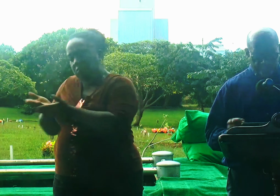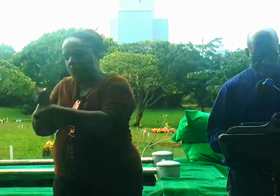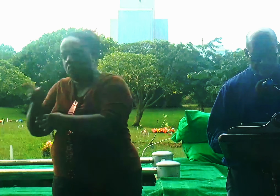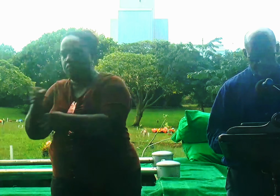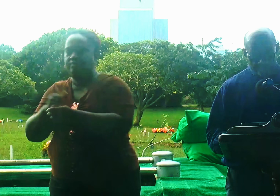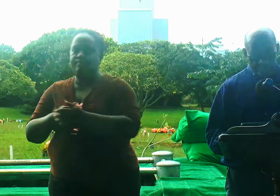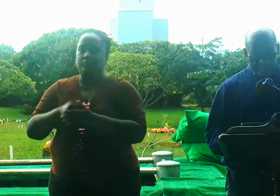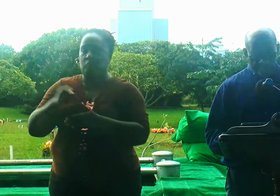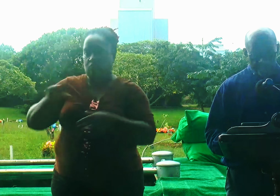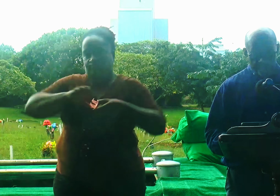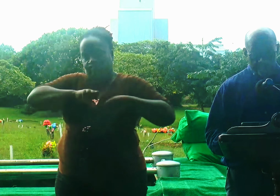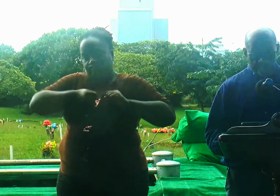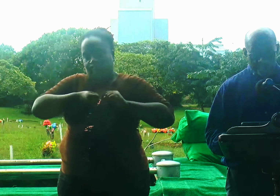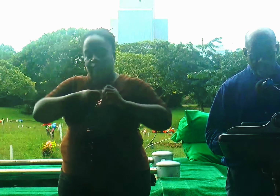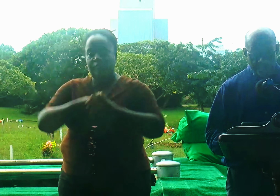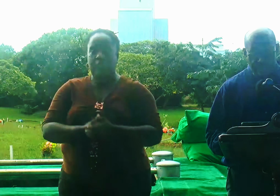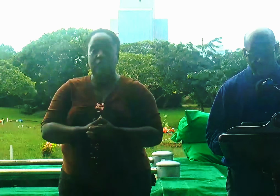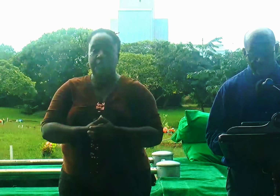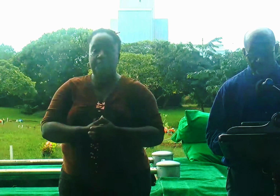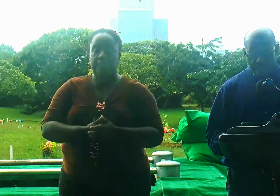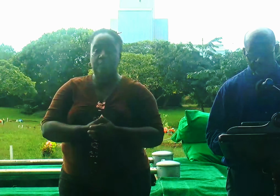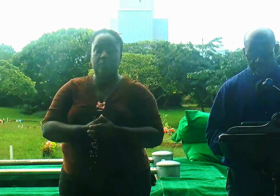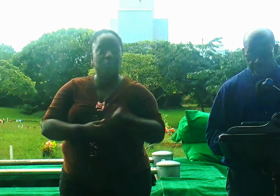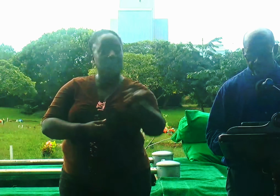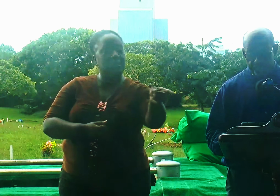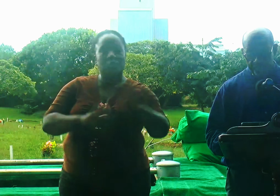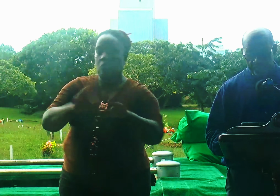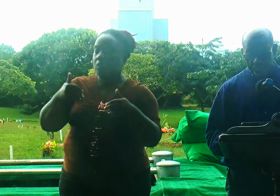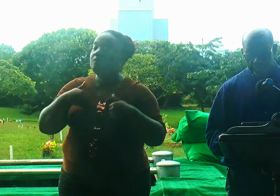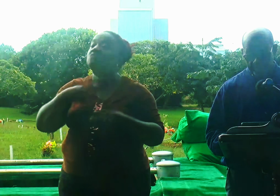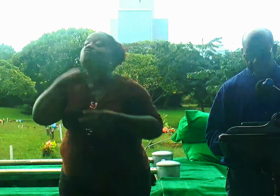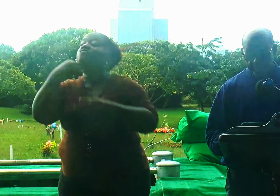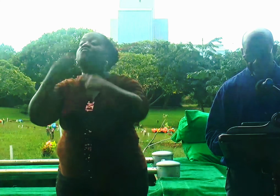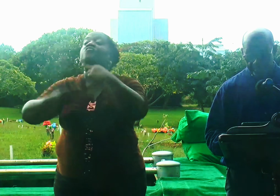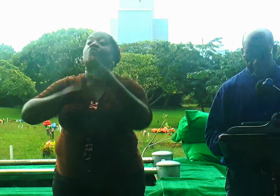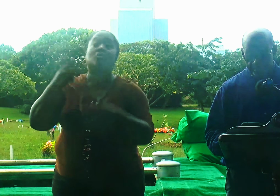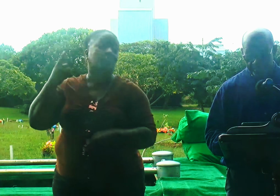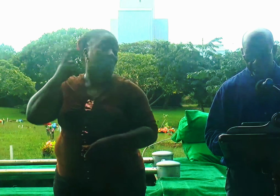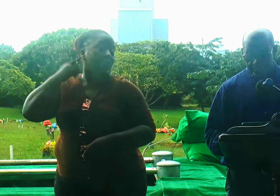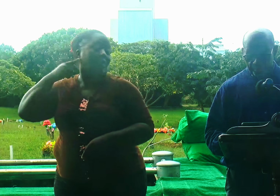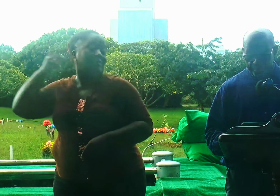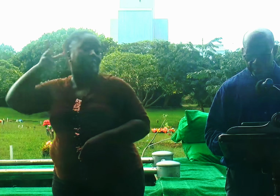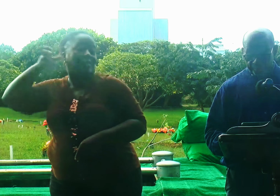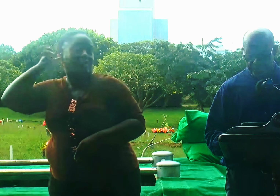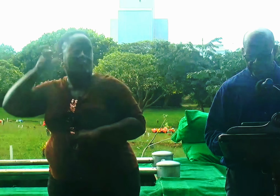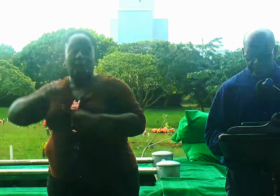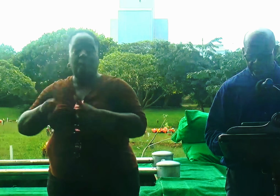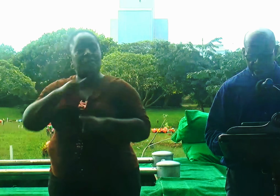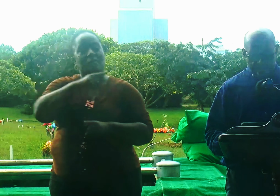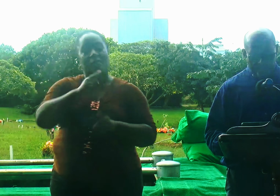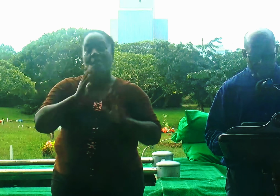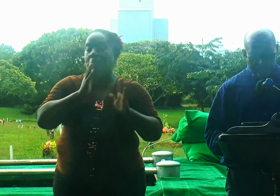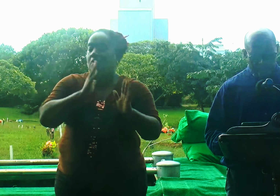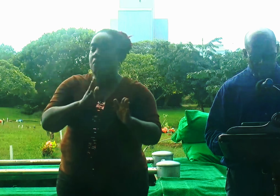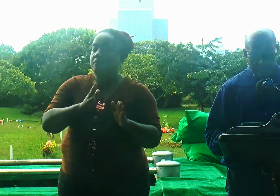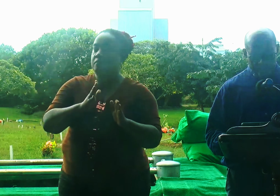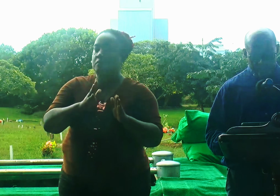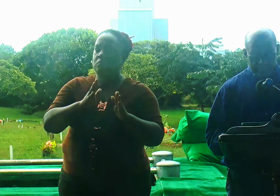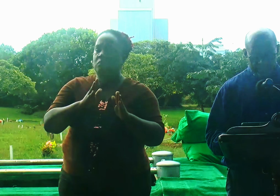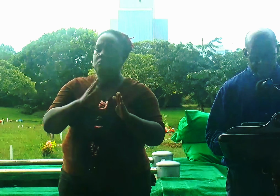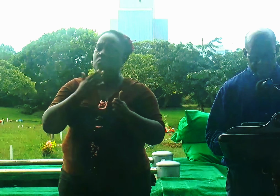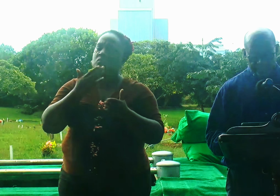grief. You might not have had a voice to speak or hearing to hear, but he left a legacy of hard